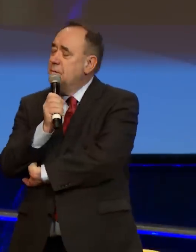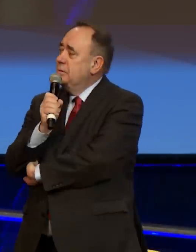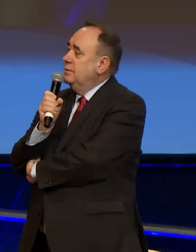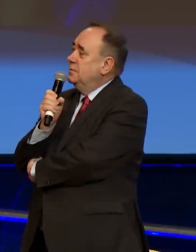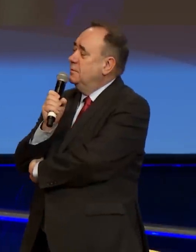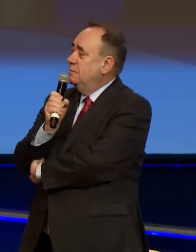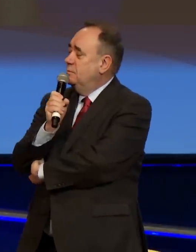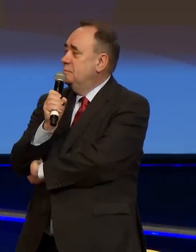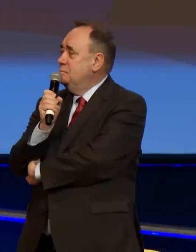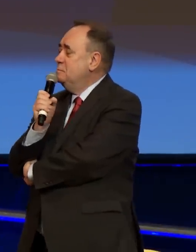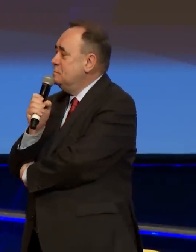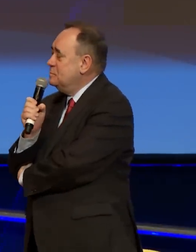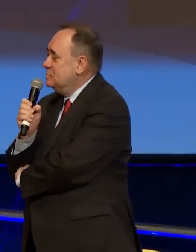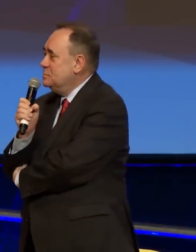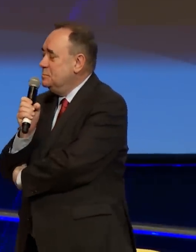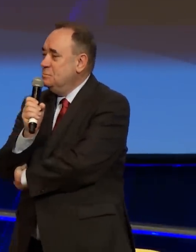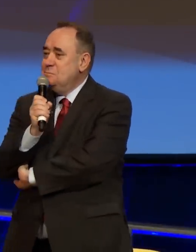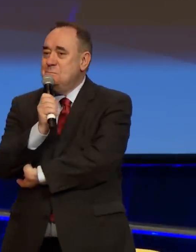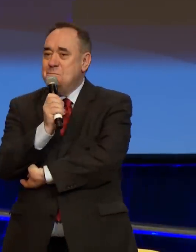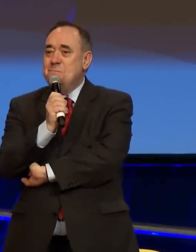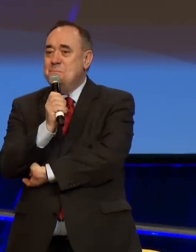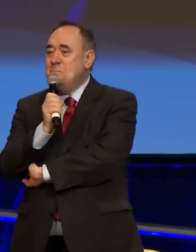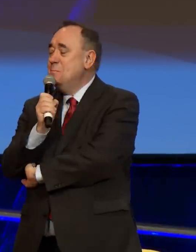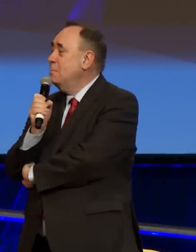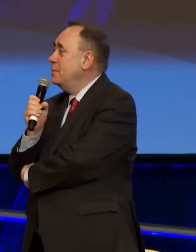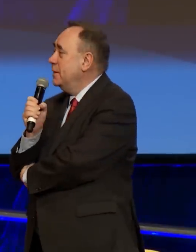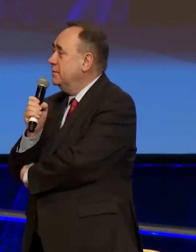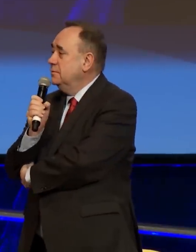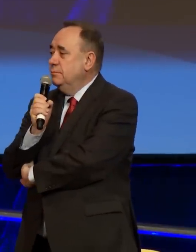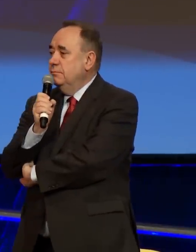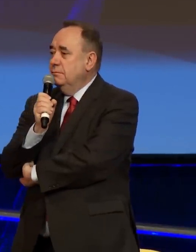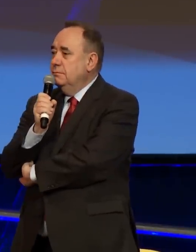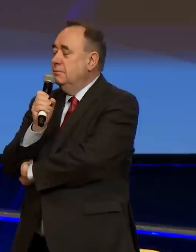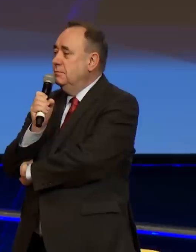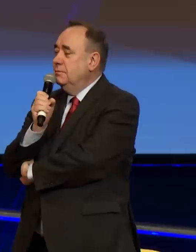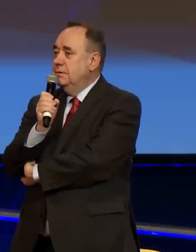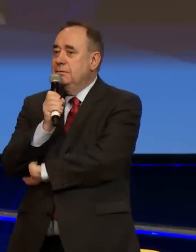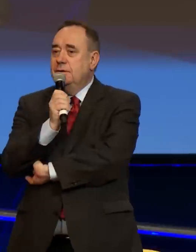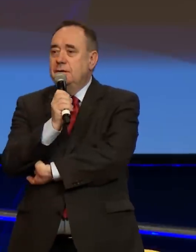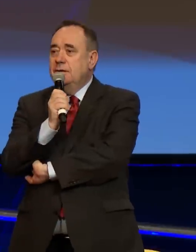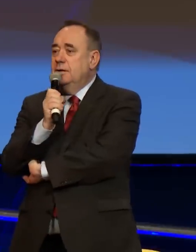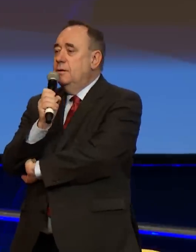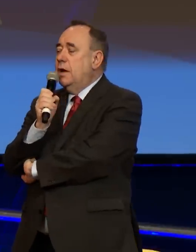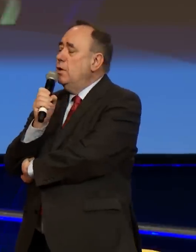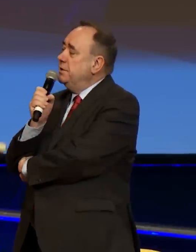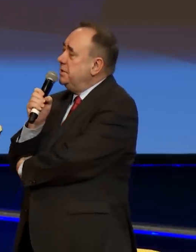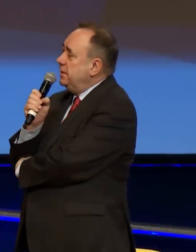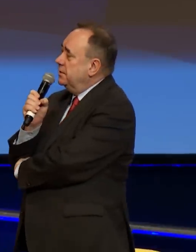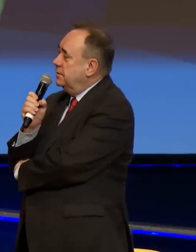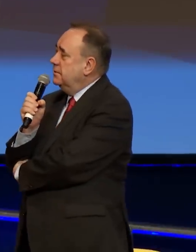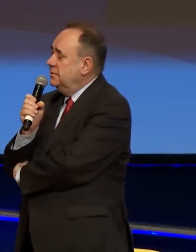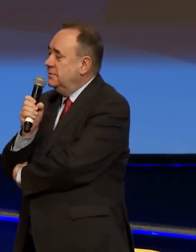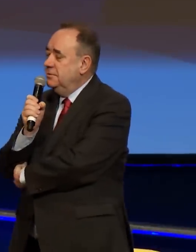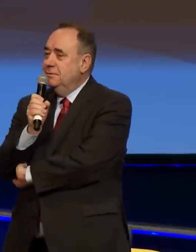act, Alec and I. Listen, the question, I read this yesterday from cover to cover. And it's a very good read, I have to say. How long did it take